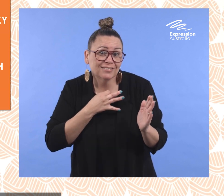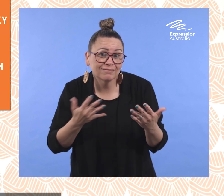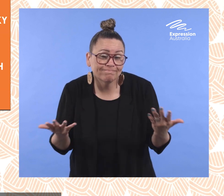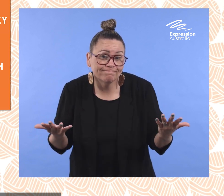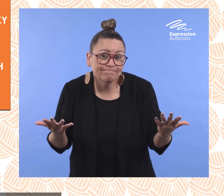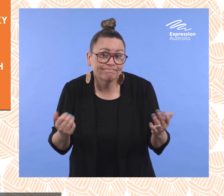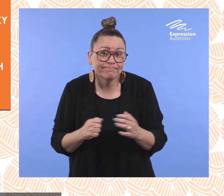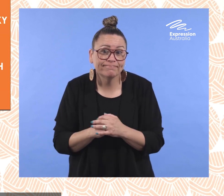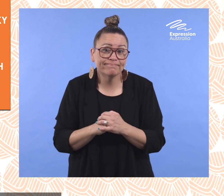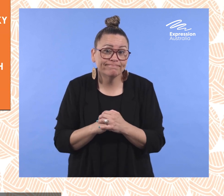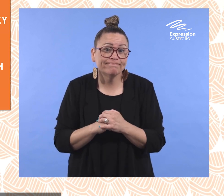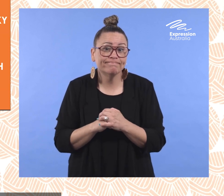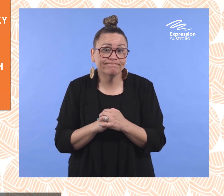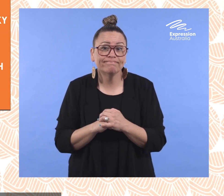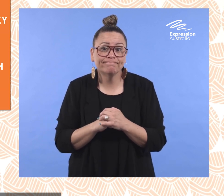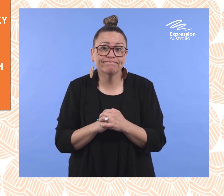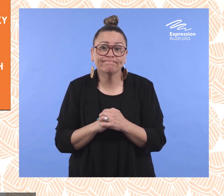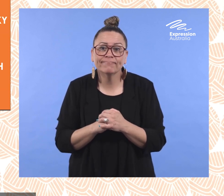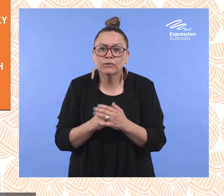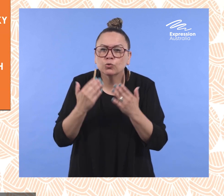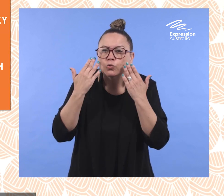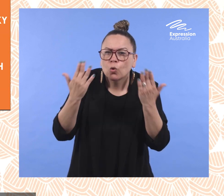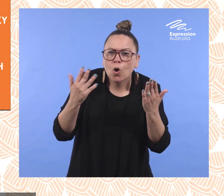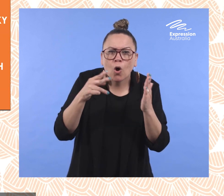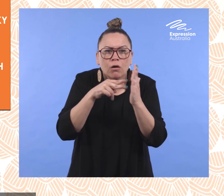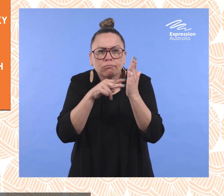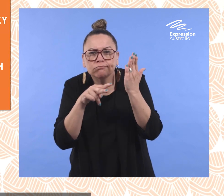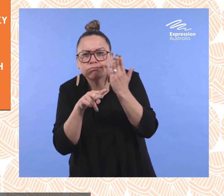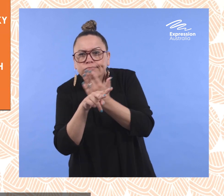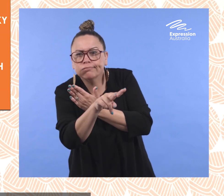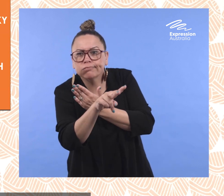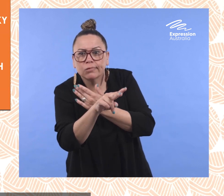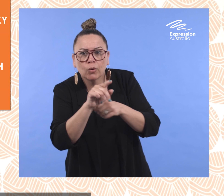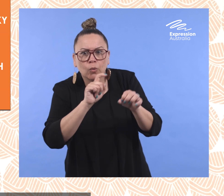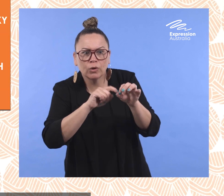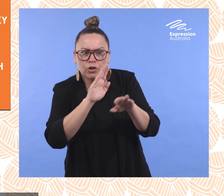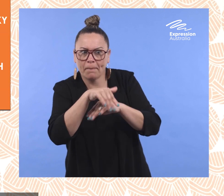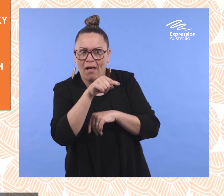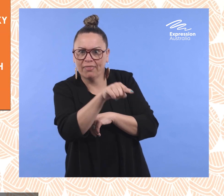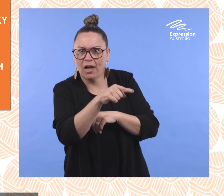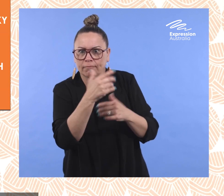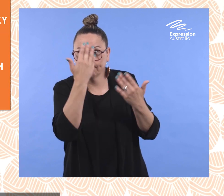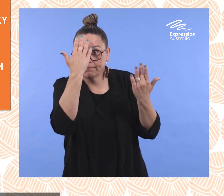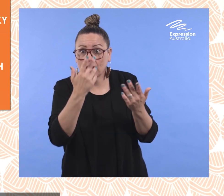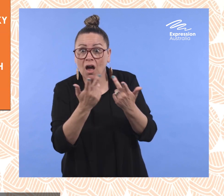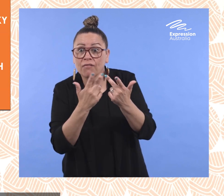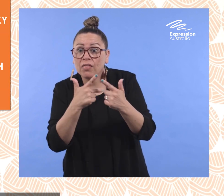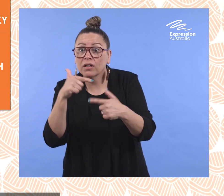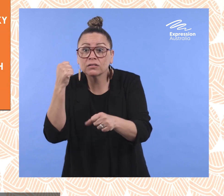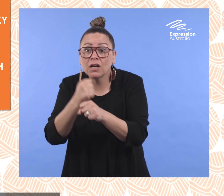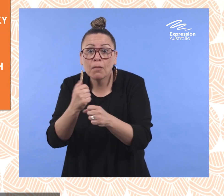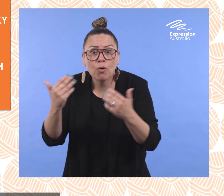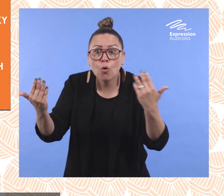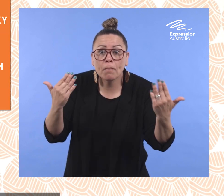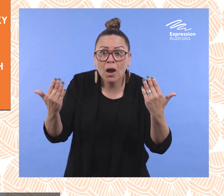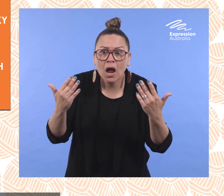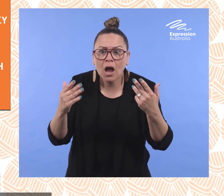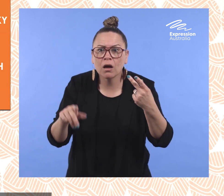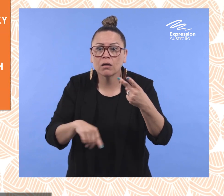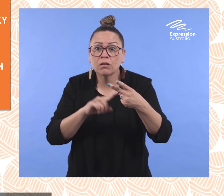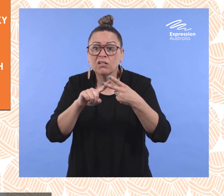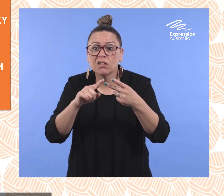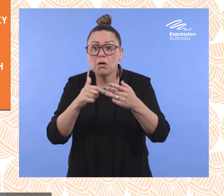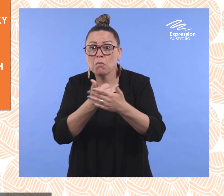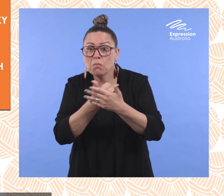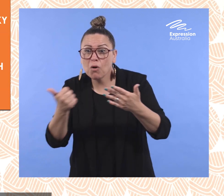legally risky, it's unknown, and there was a question about that. Is it unknown? Is there other examples?